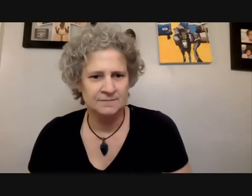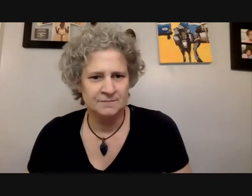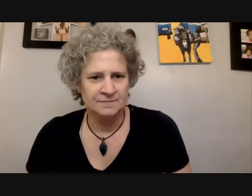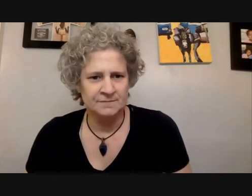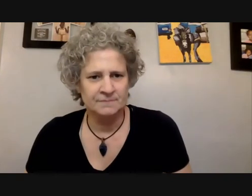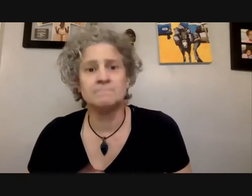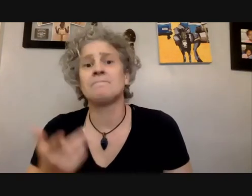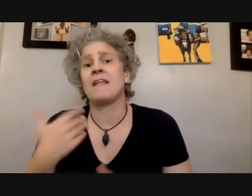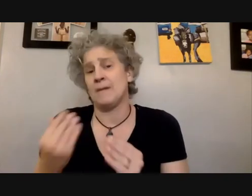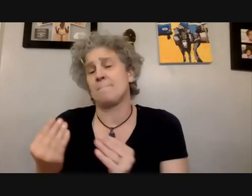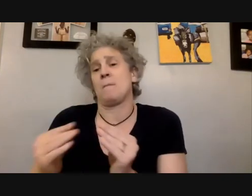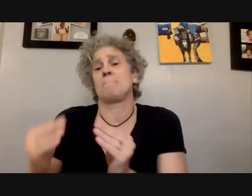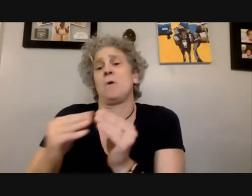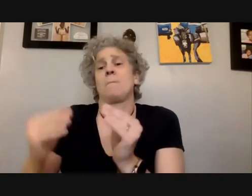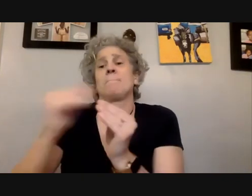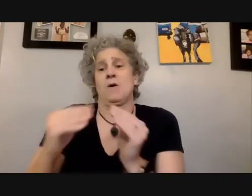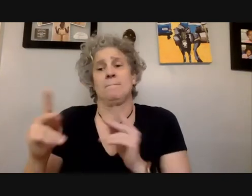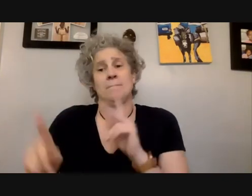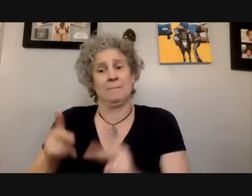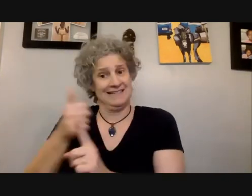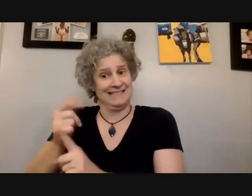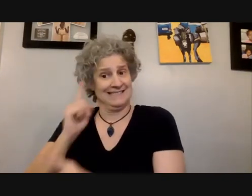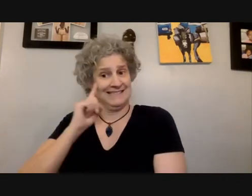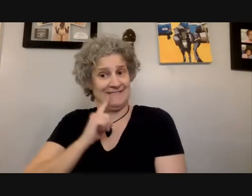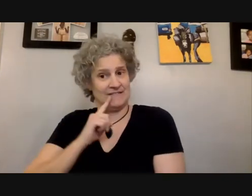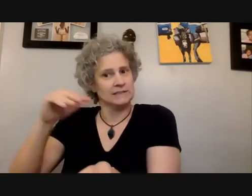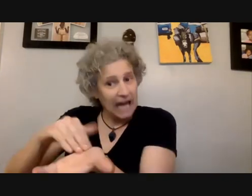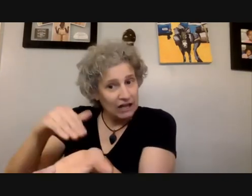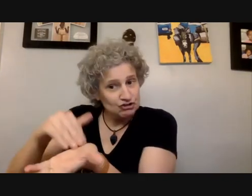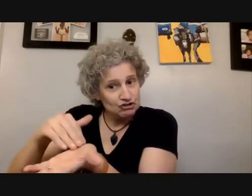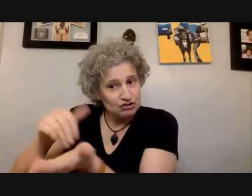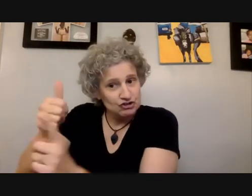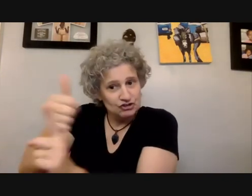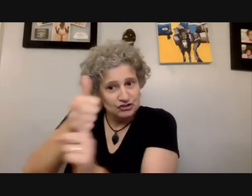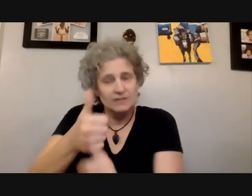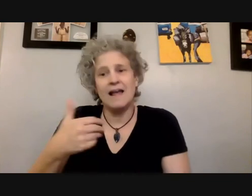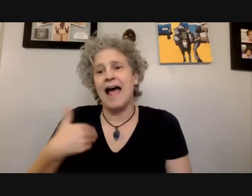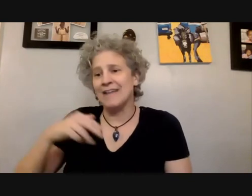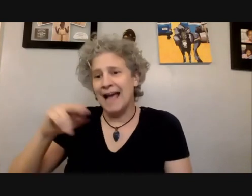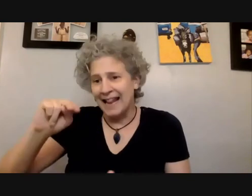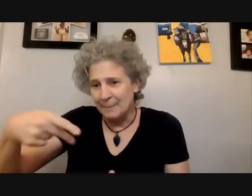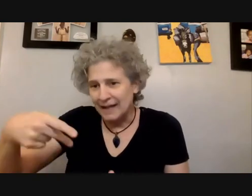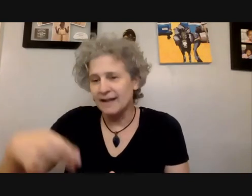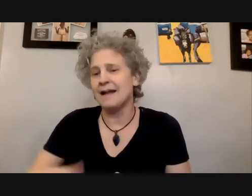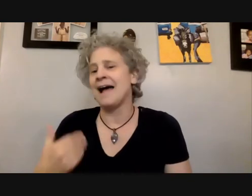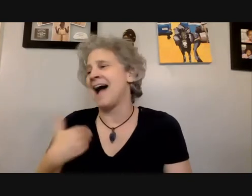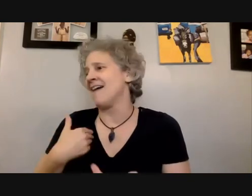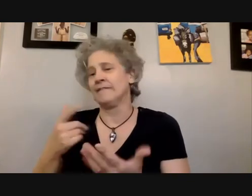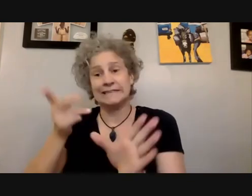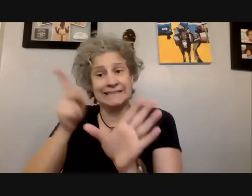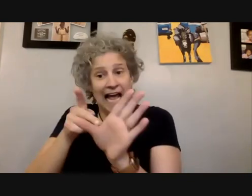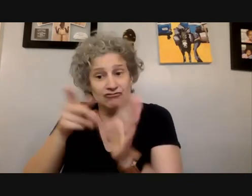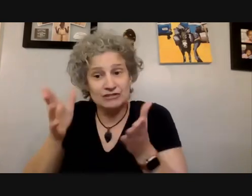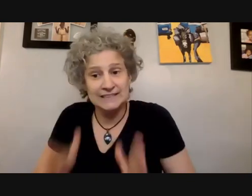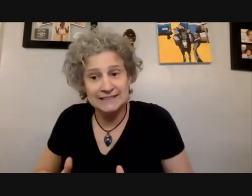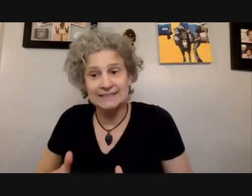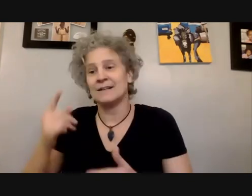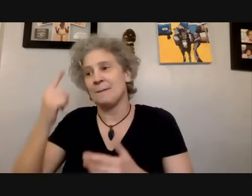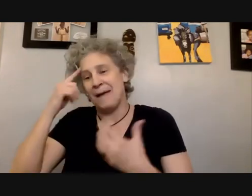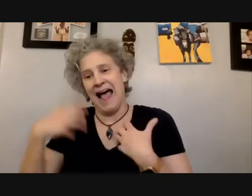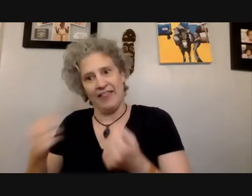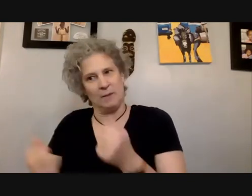tonight's presentation, but it's very, very important to make sure people have access to those. Now we also are seeing a growth in